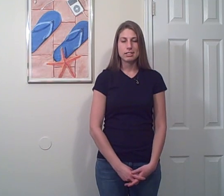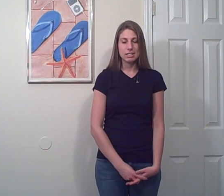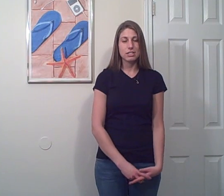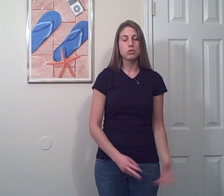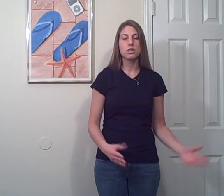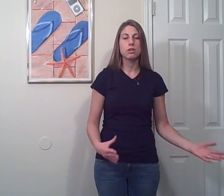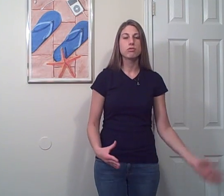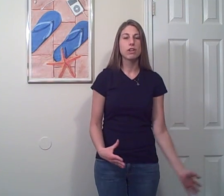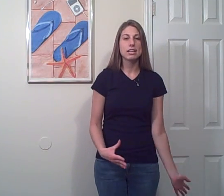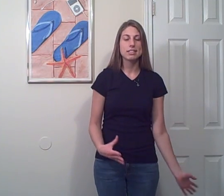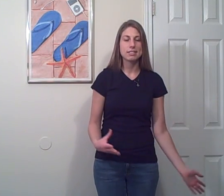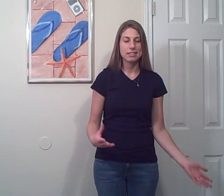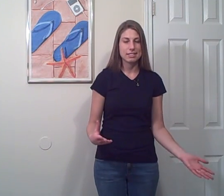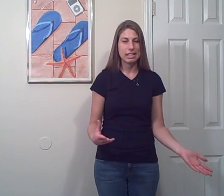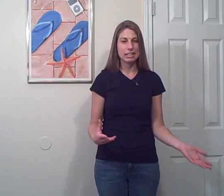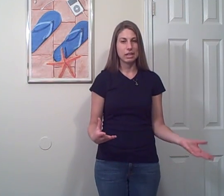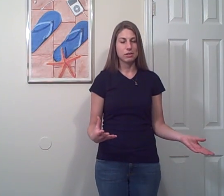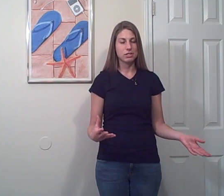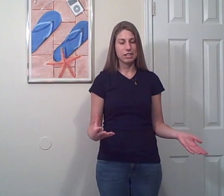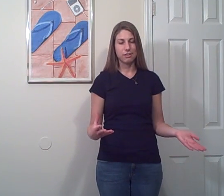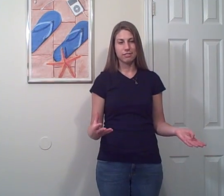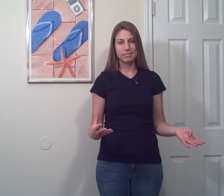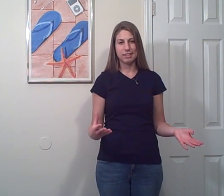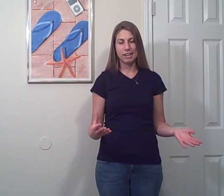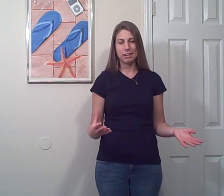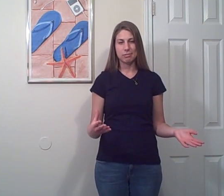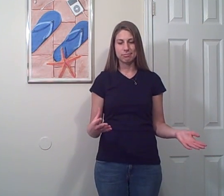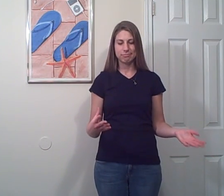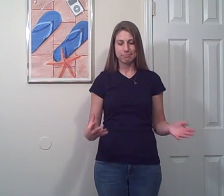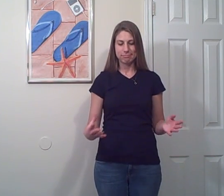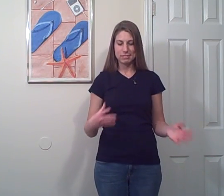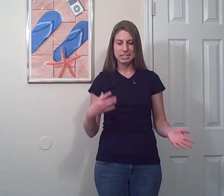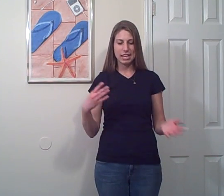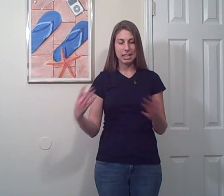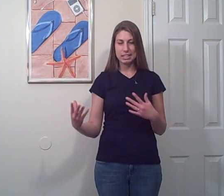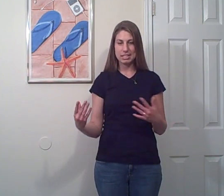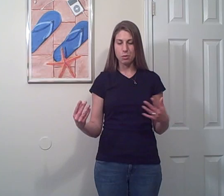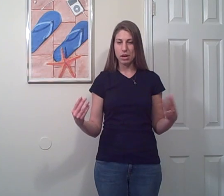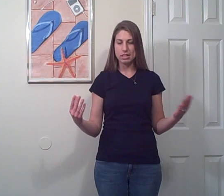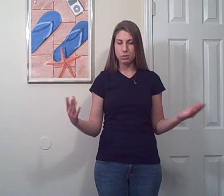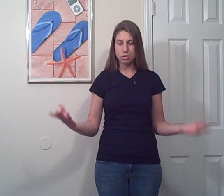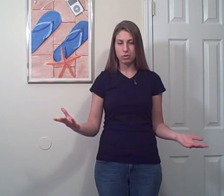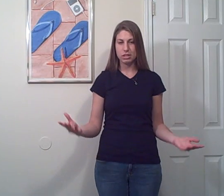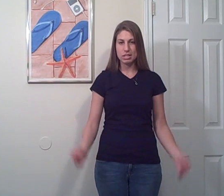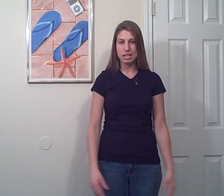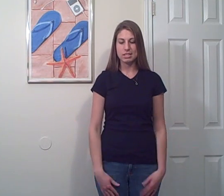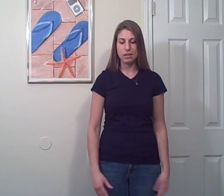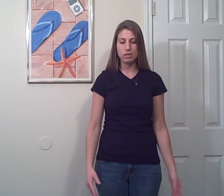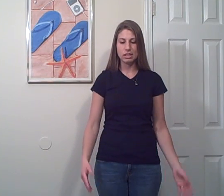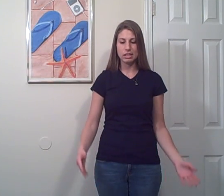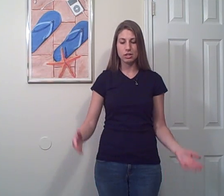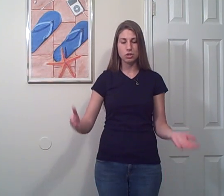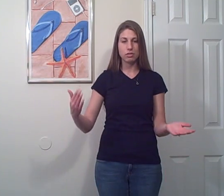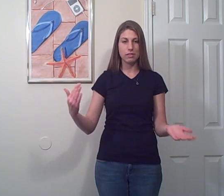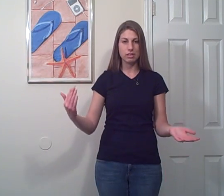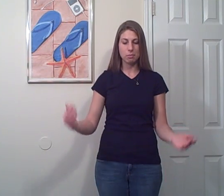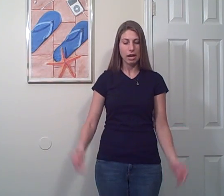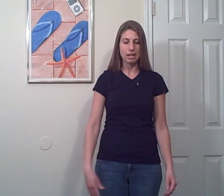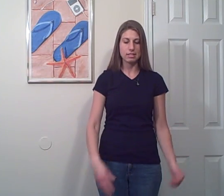This is one of those phrases in sign language. They don't say it the same way. So what you're really saying is everything that you've loved in the past. So